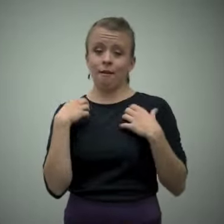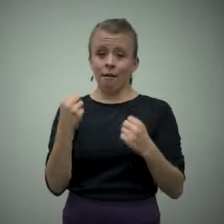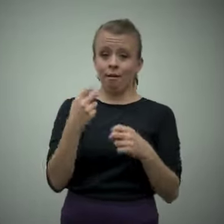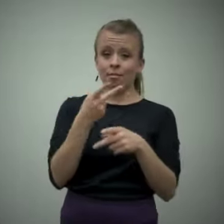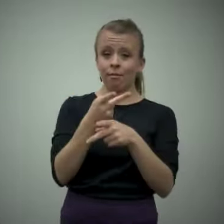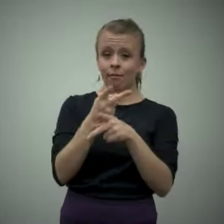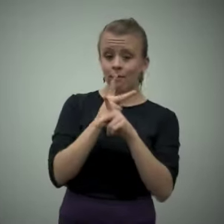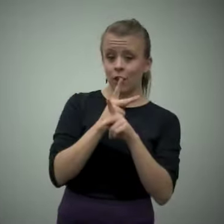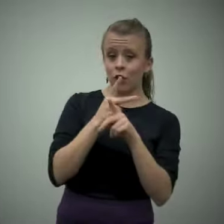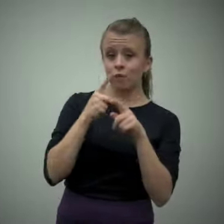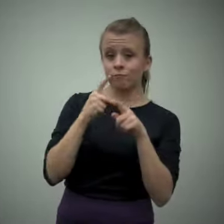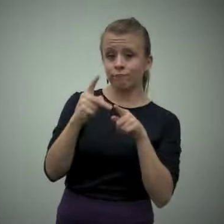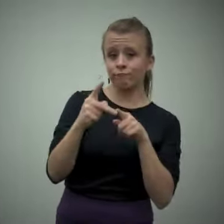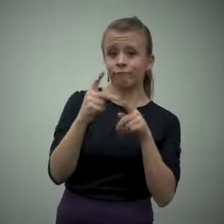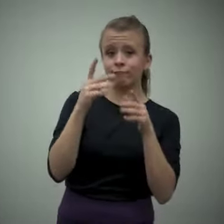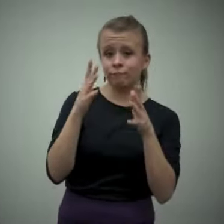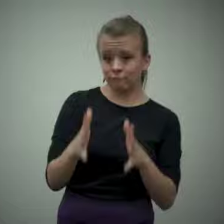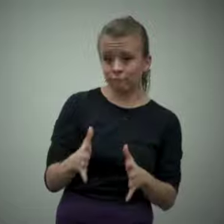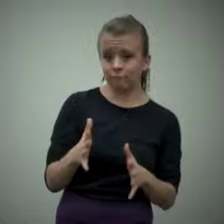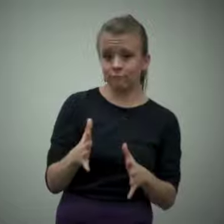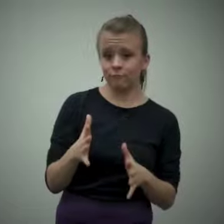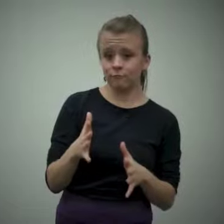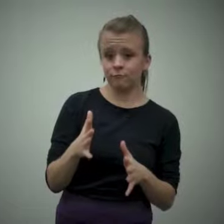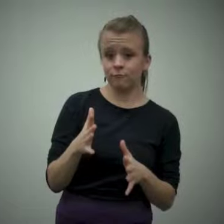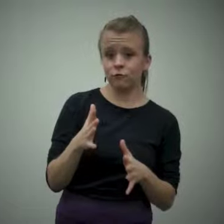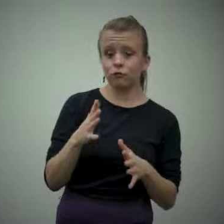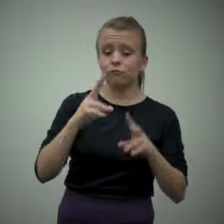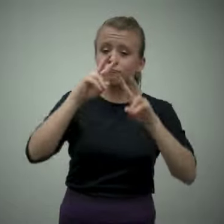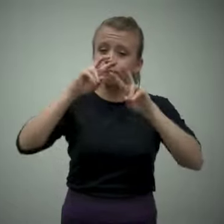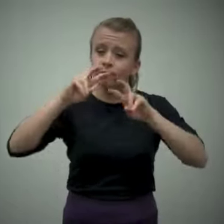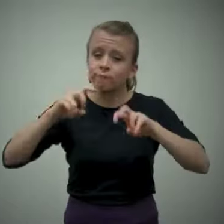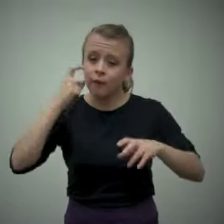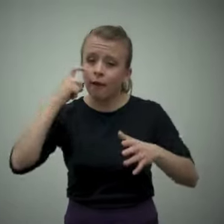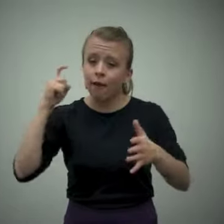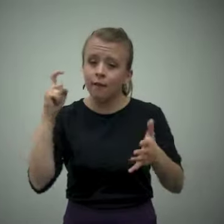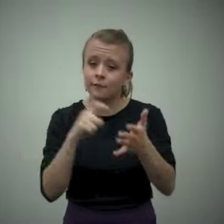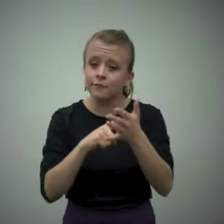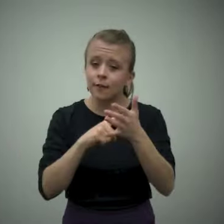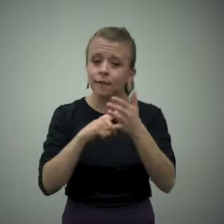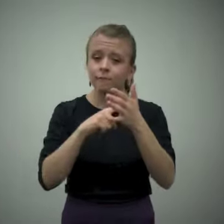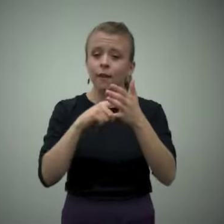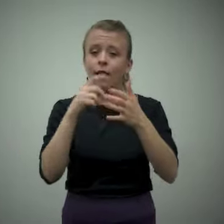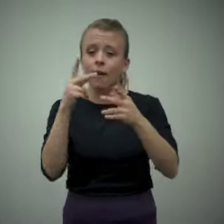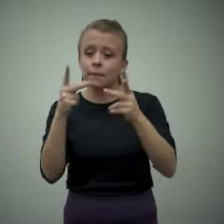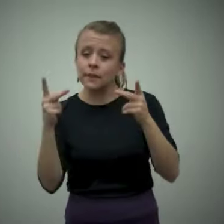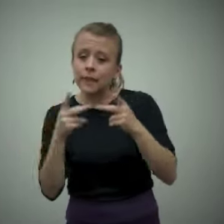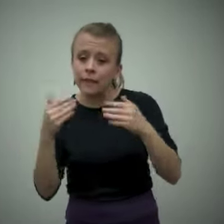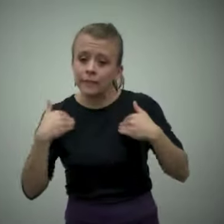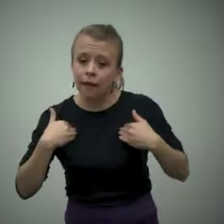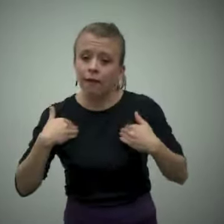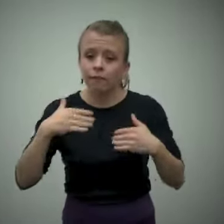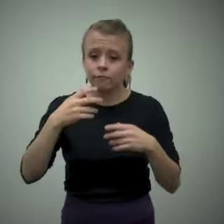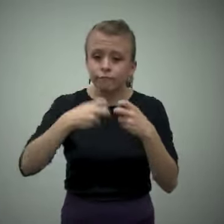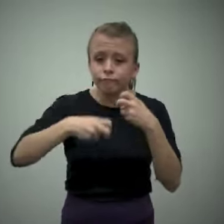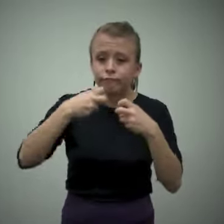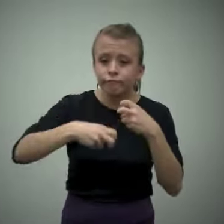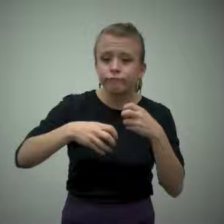best therapies, explore alternate muscle groups as support and execution, and